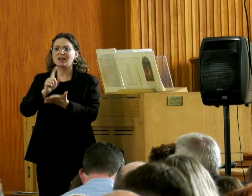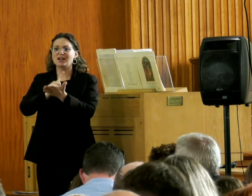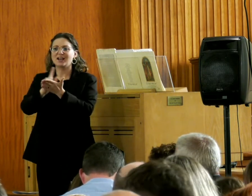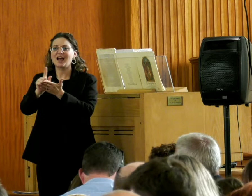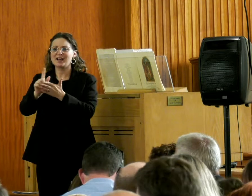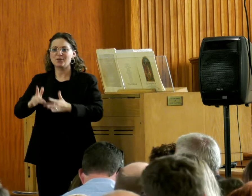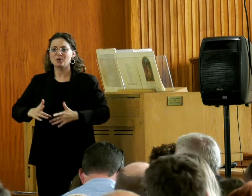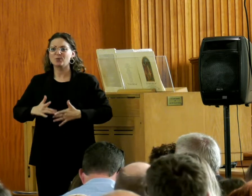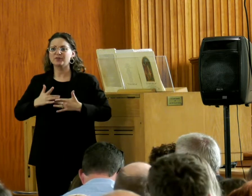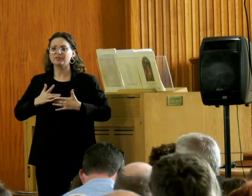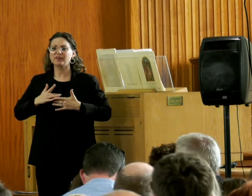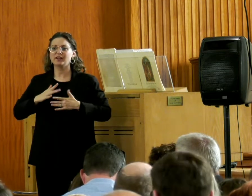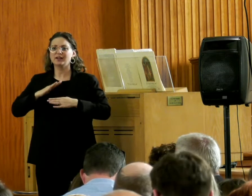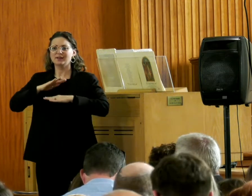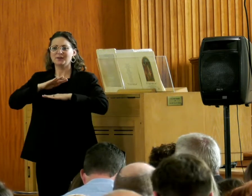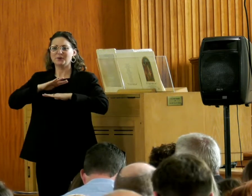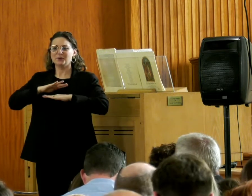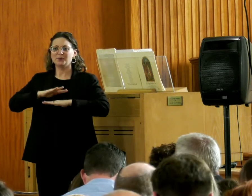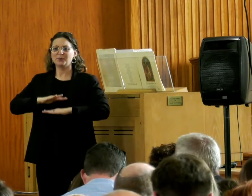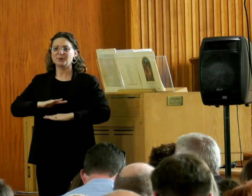morning.